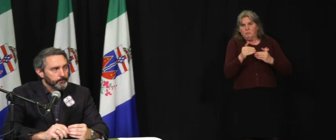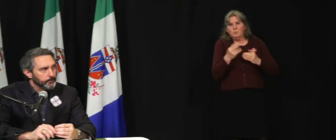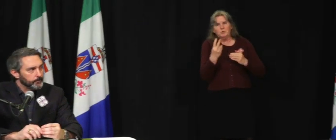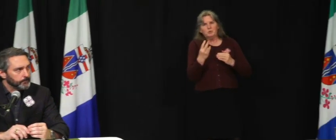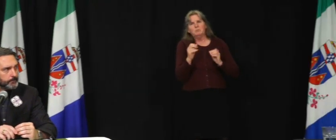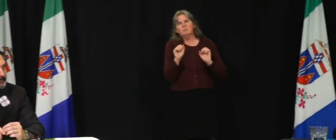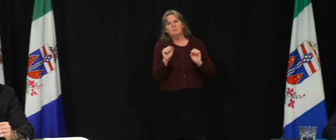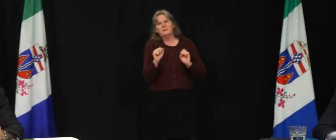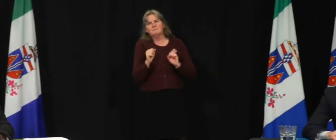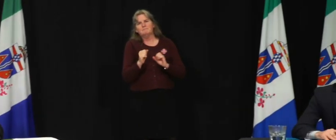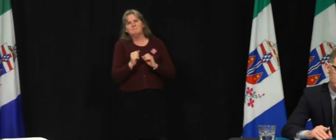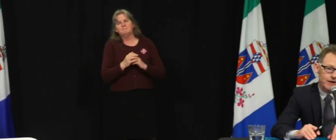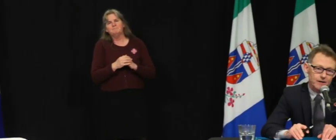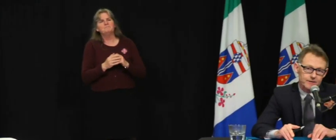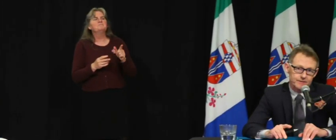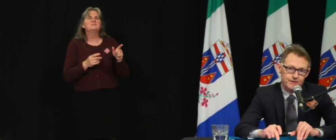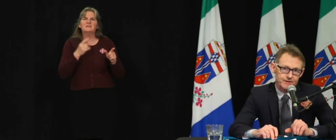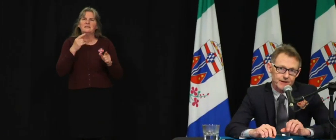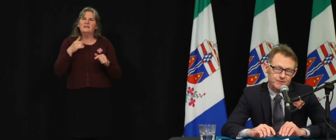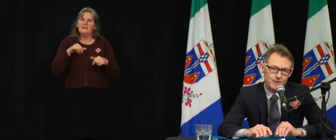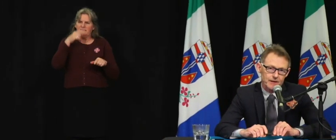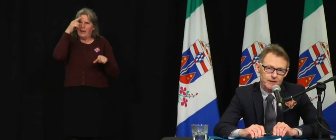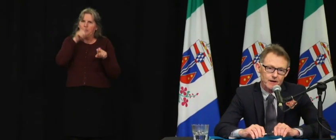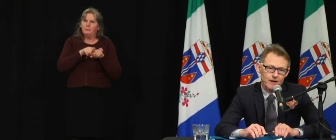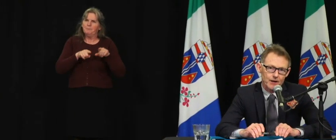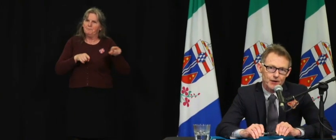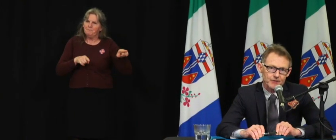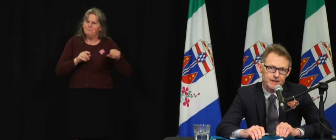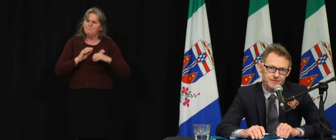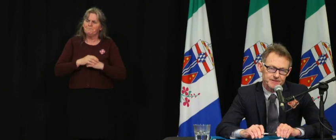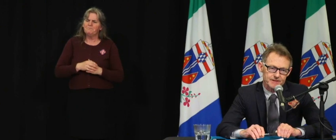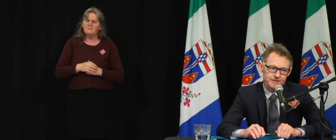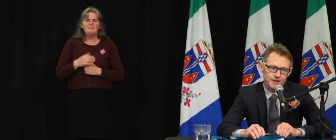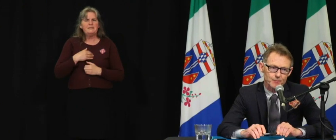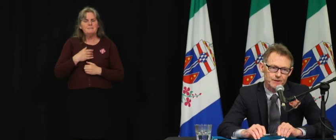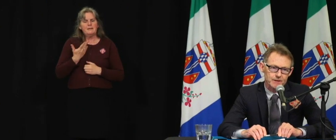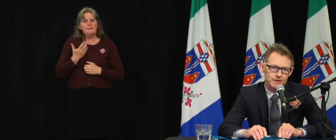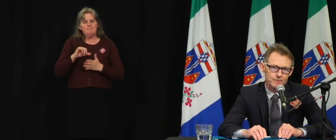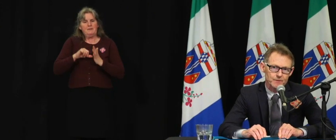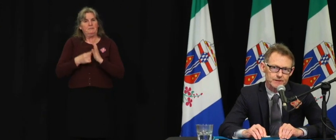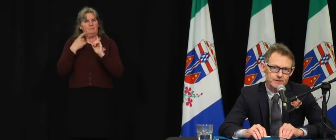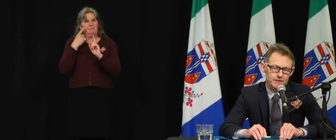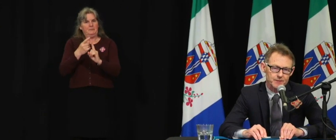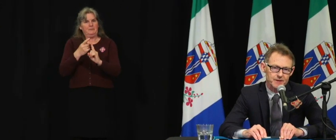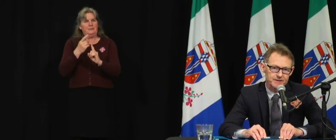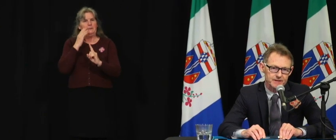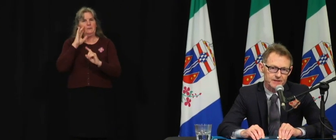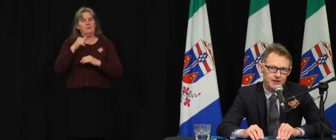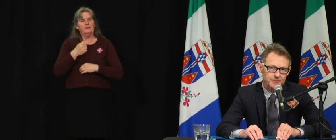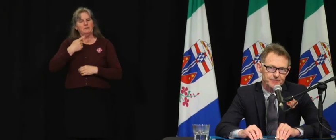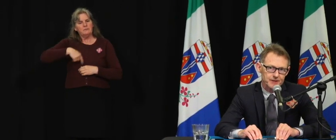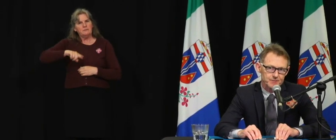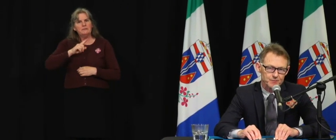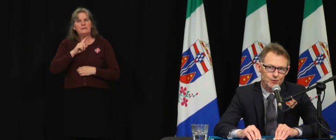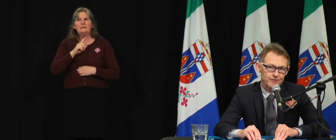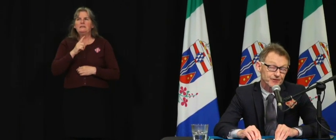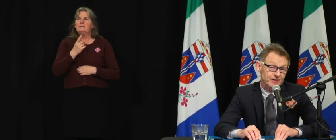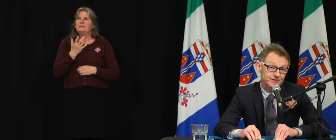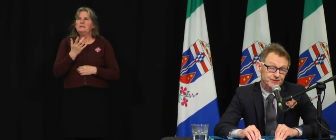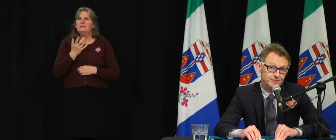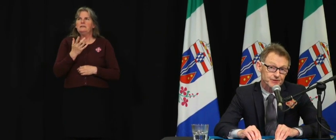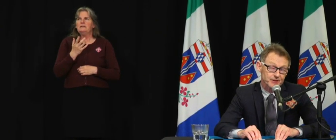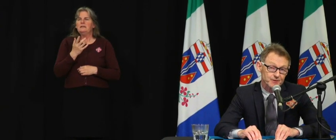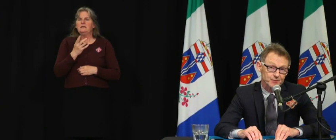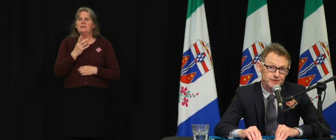Yeah, I might just, I agree. So that's why I really emphasize that we commit the time frame to more of